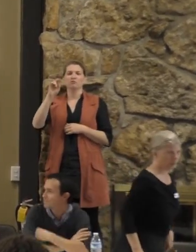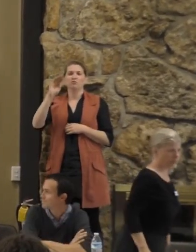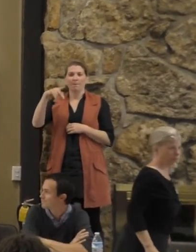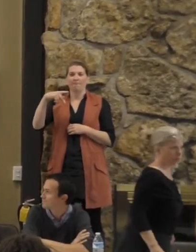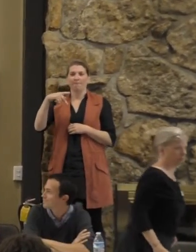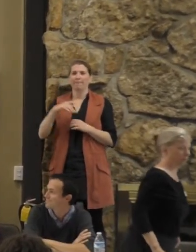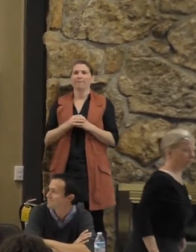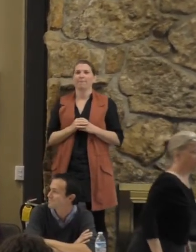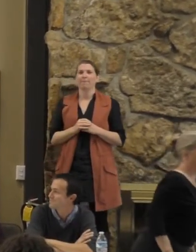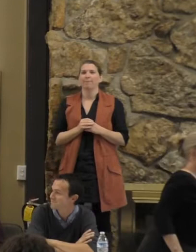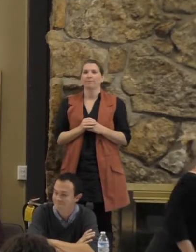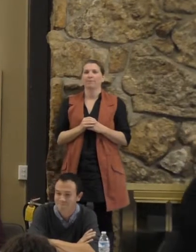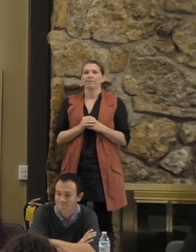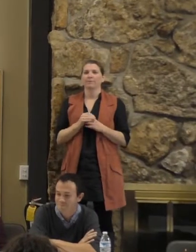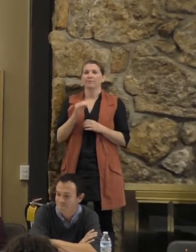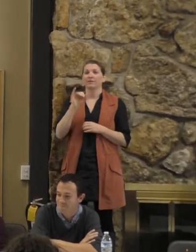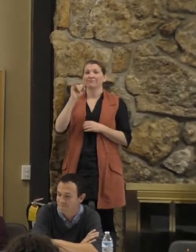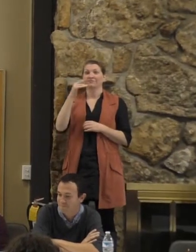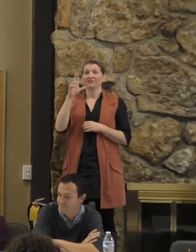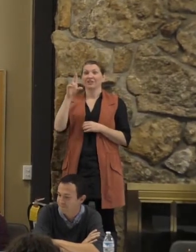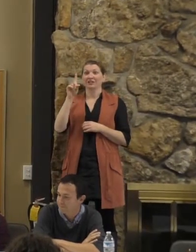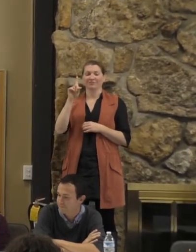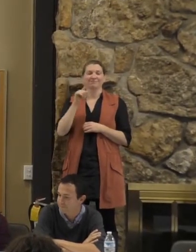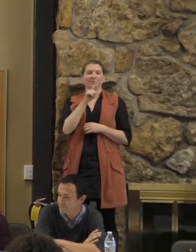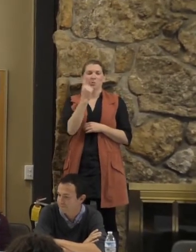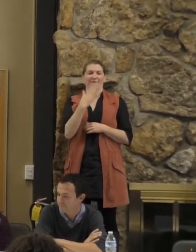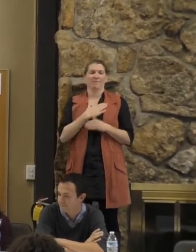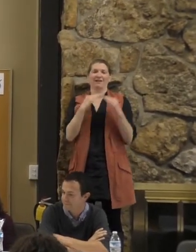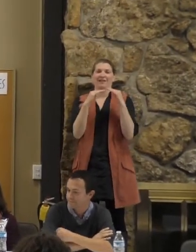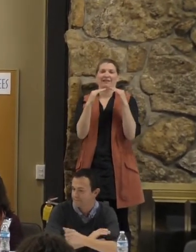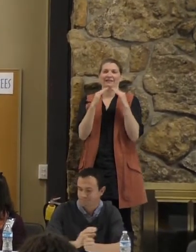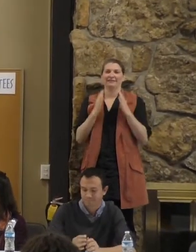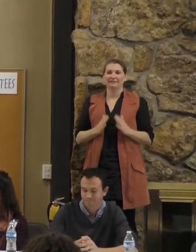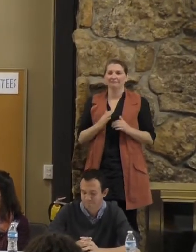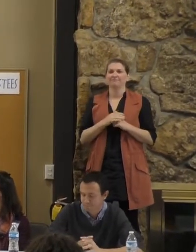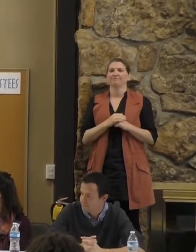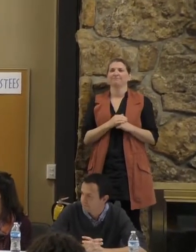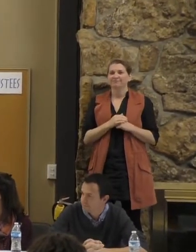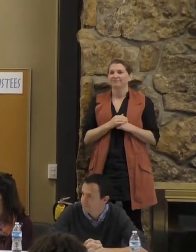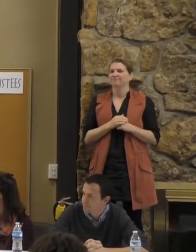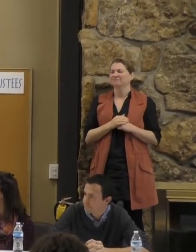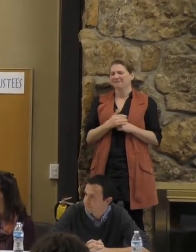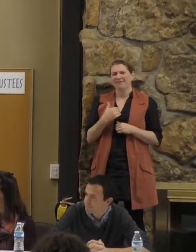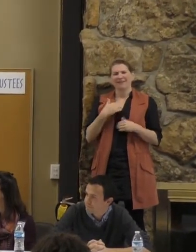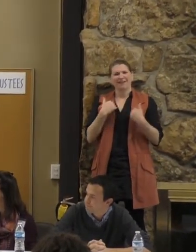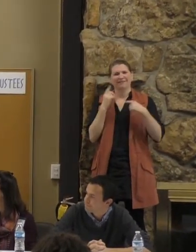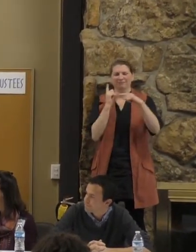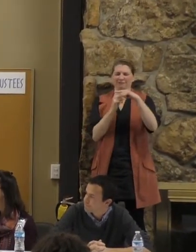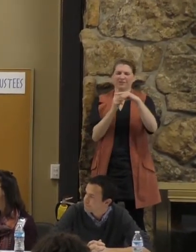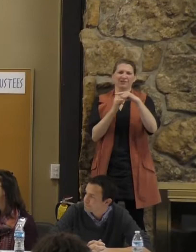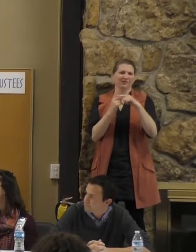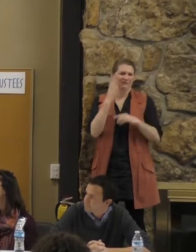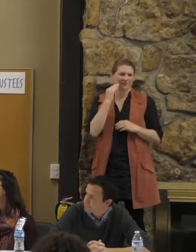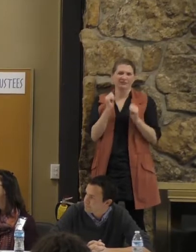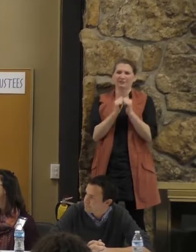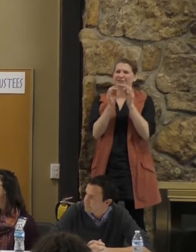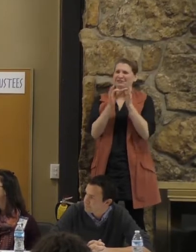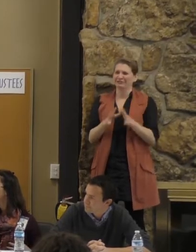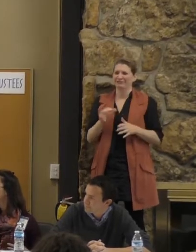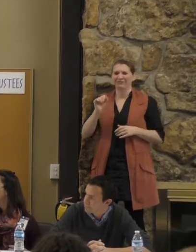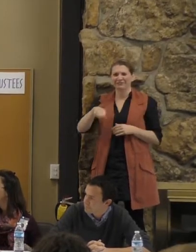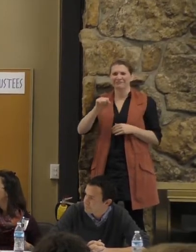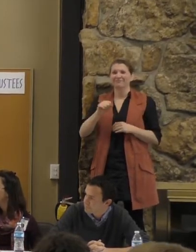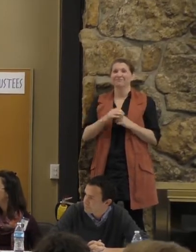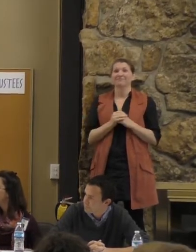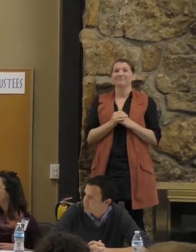one of my colleagues there. I've had very good experiences with the interpretive services for people that speak